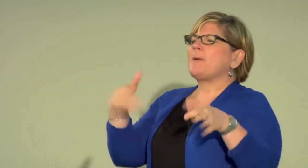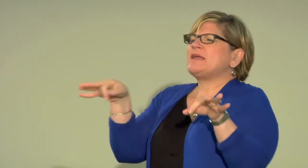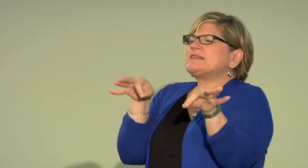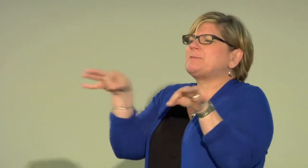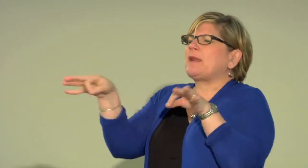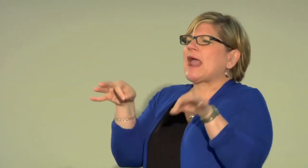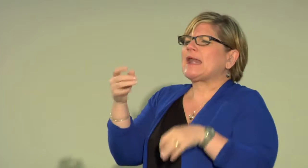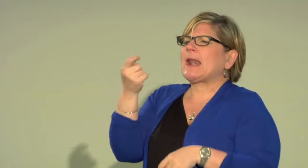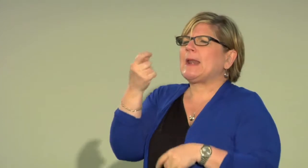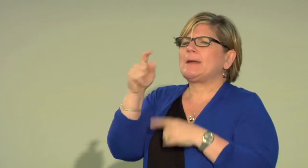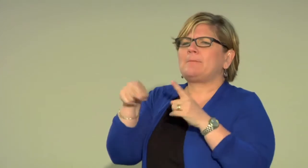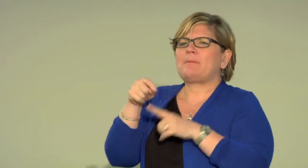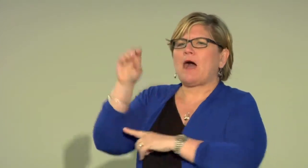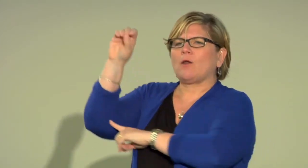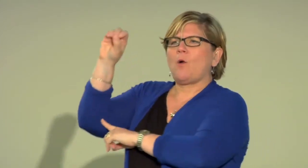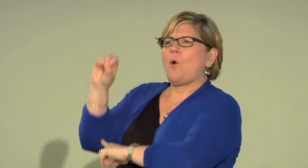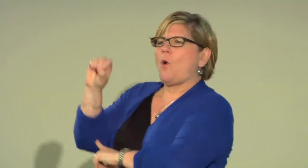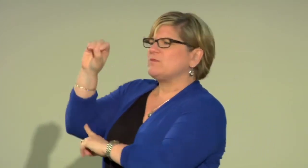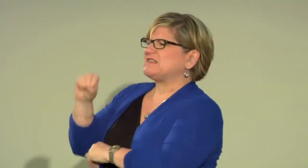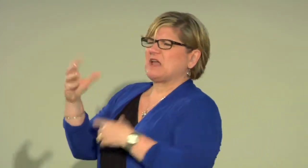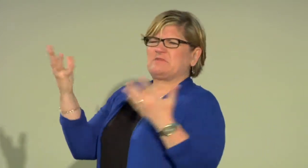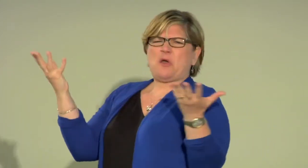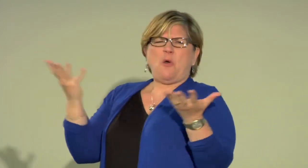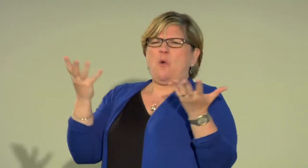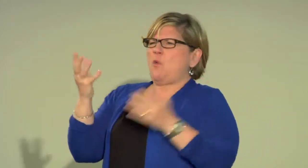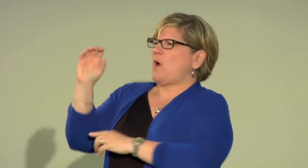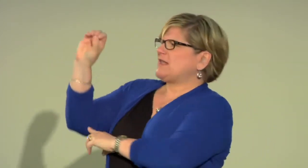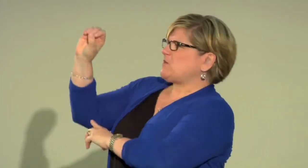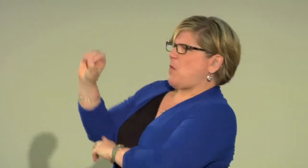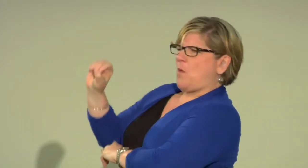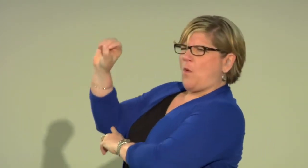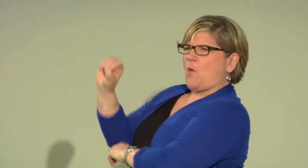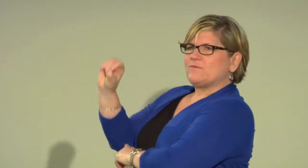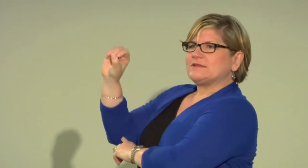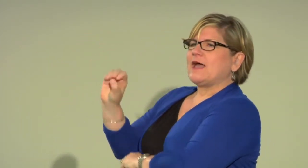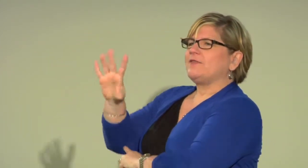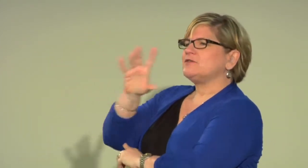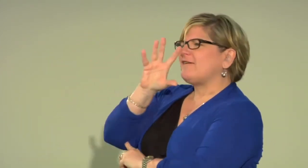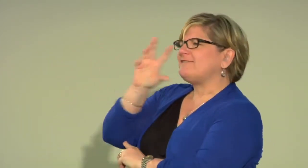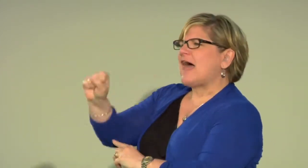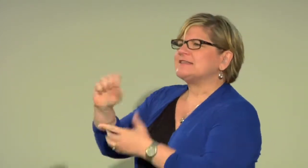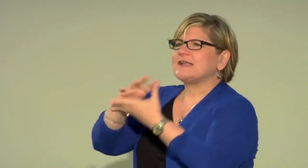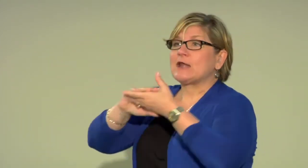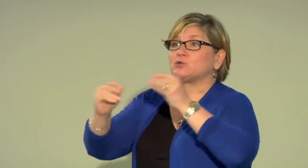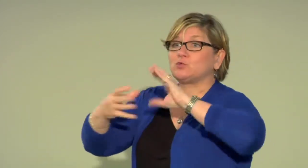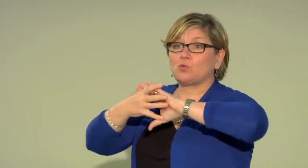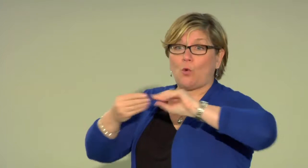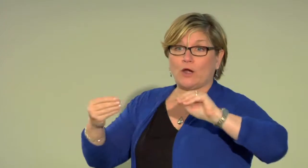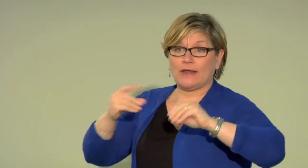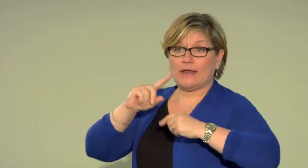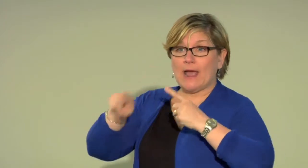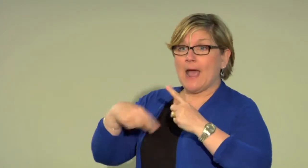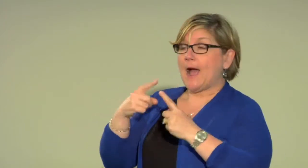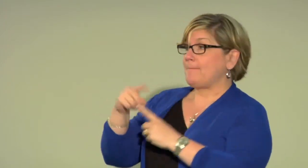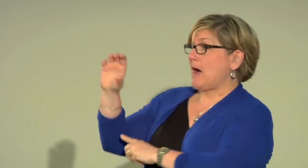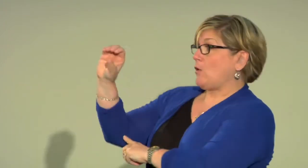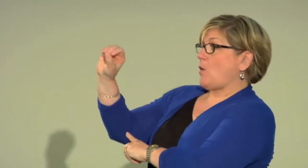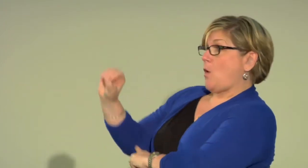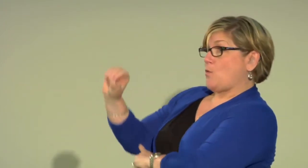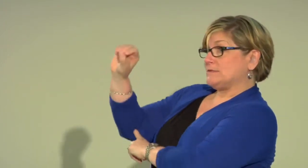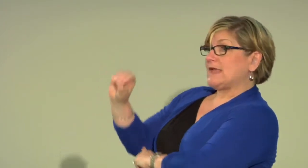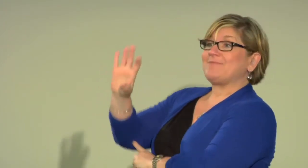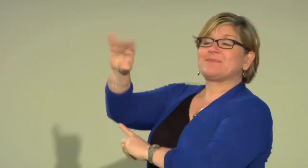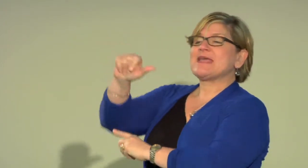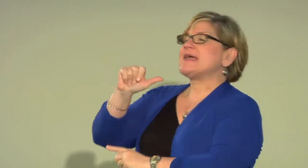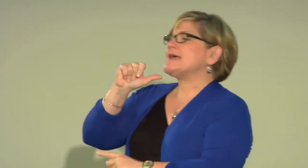an important document for all of you to become familiar about. I'll explain briefly about the Olmstead Plan and what that is. It's quite a